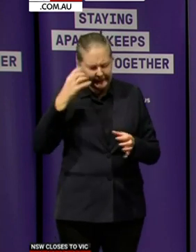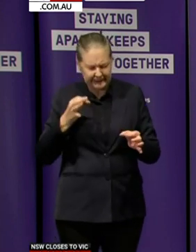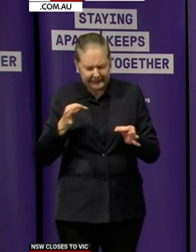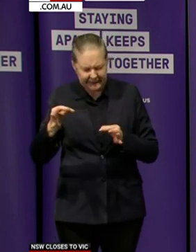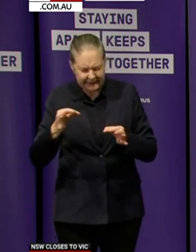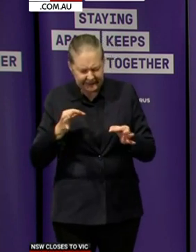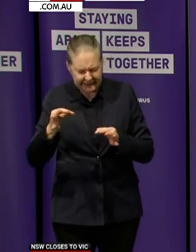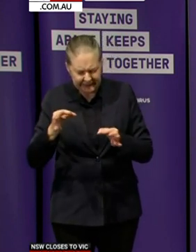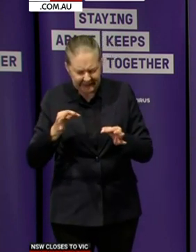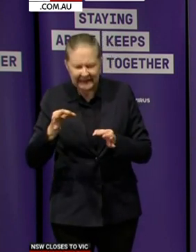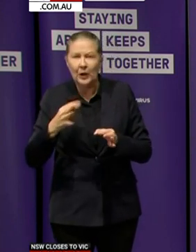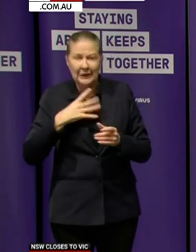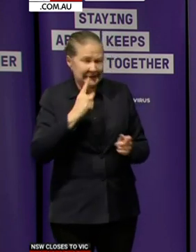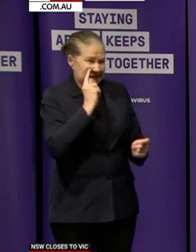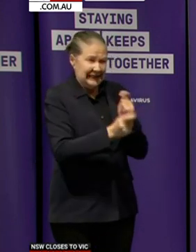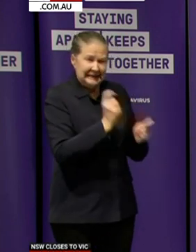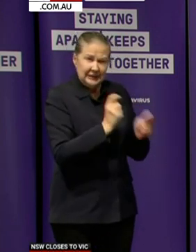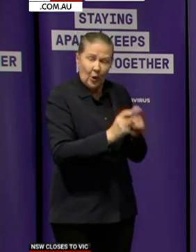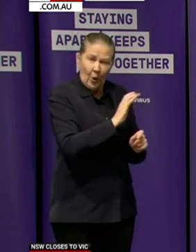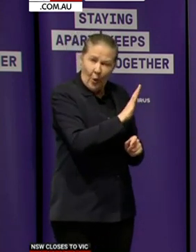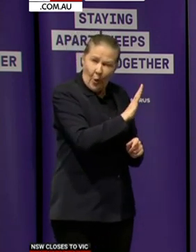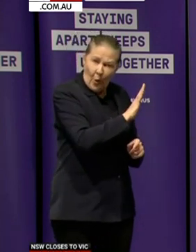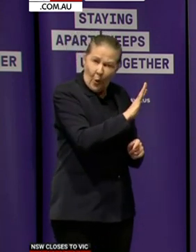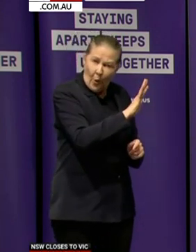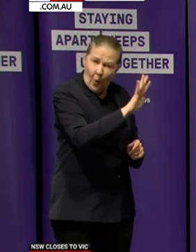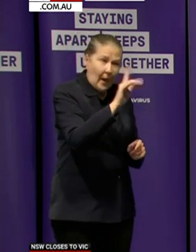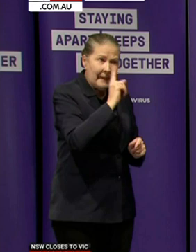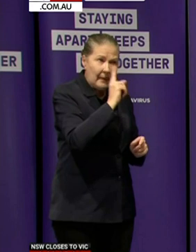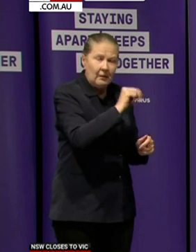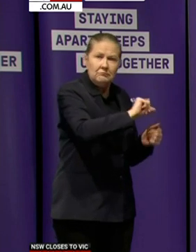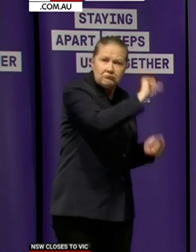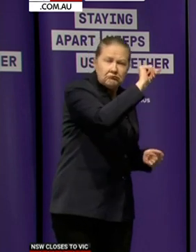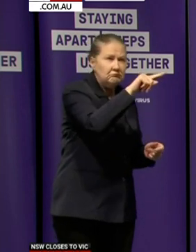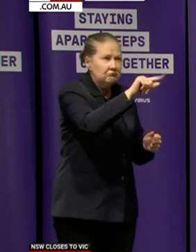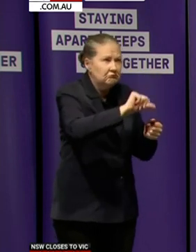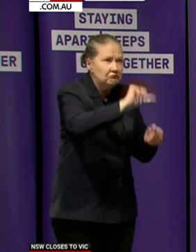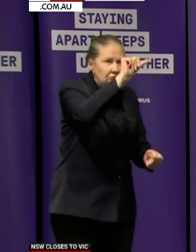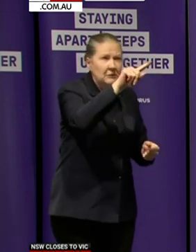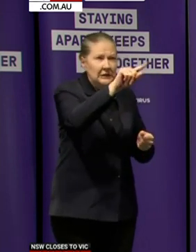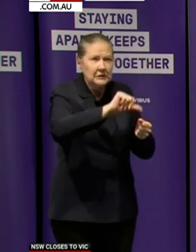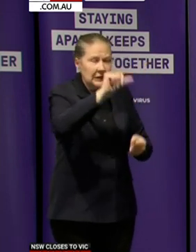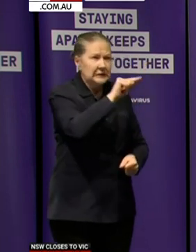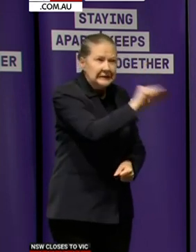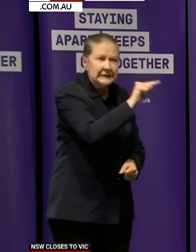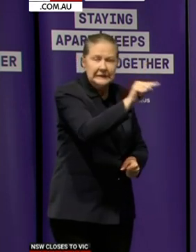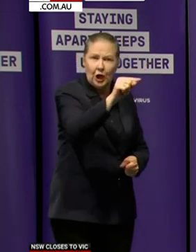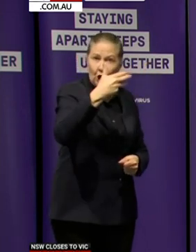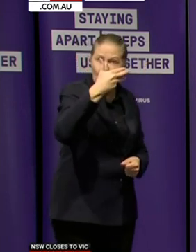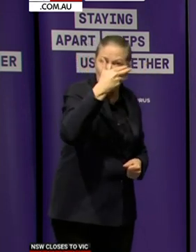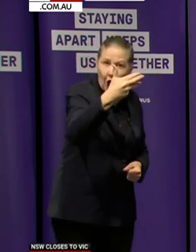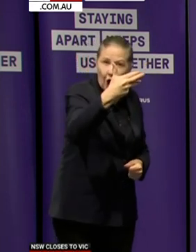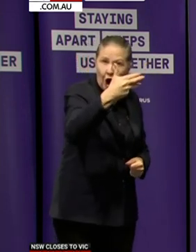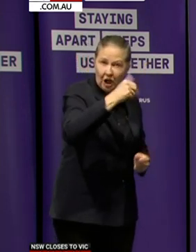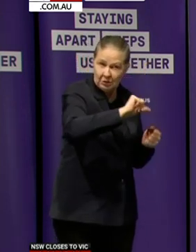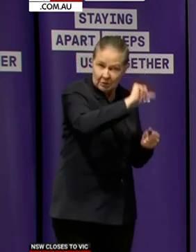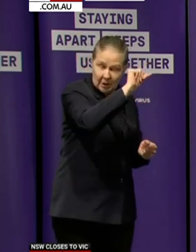then, as soon as possible, once that testing is complete, to have those 9 towers move to the same footing that the